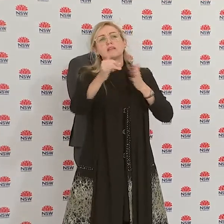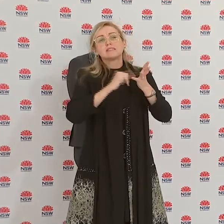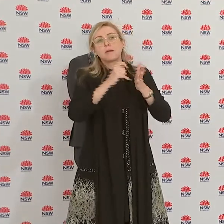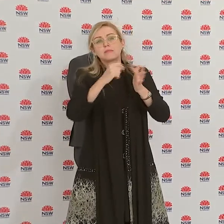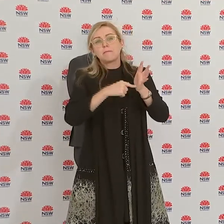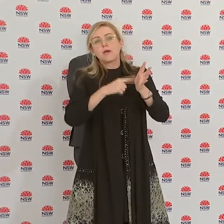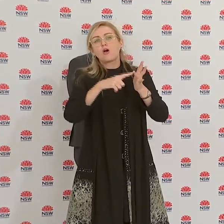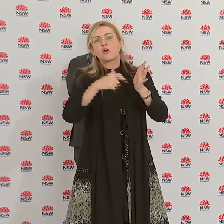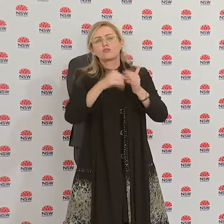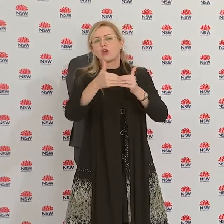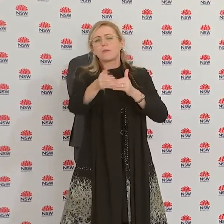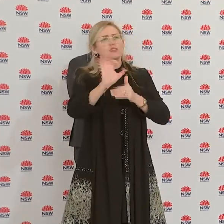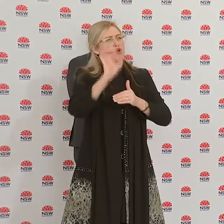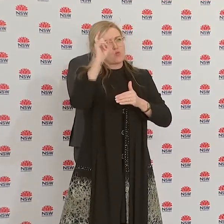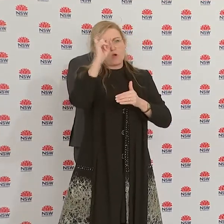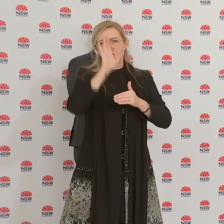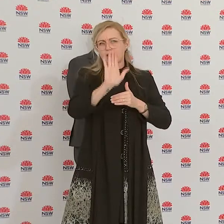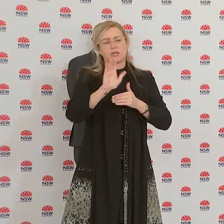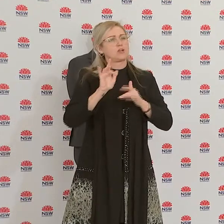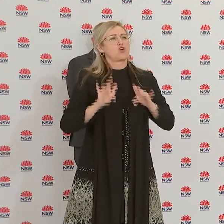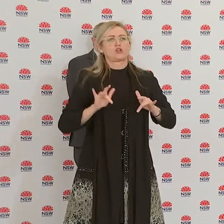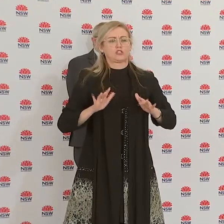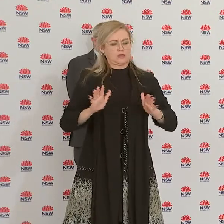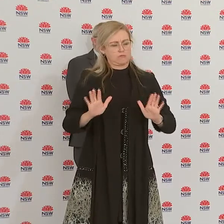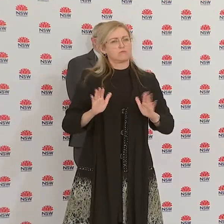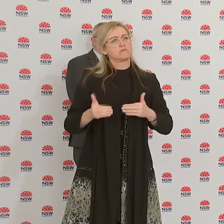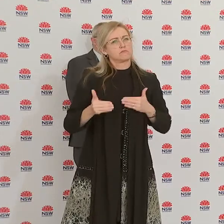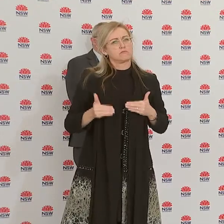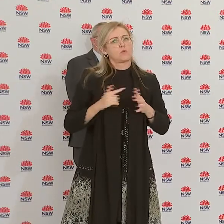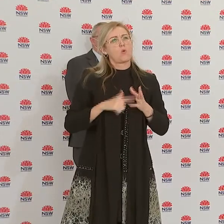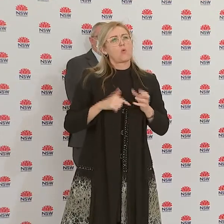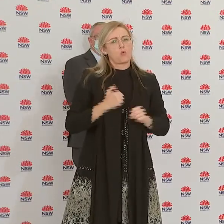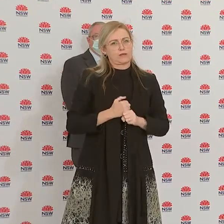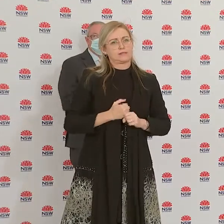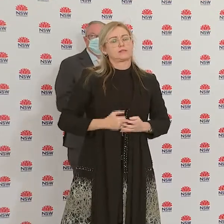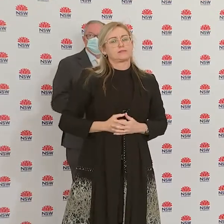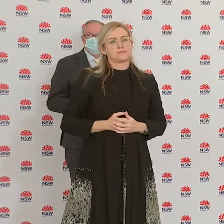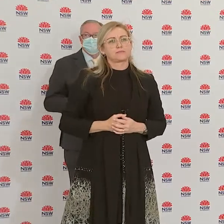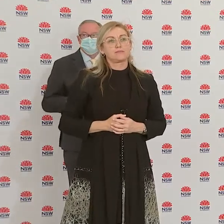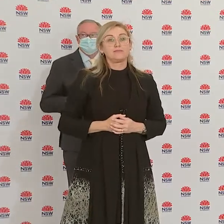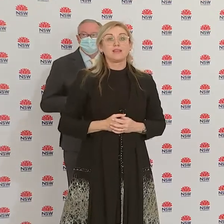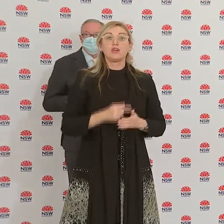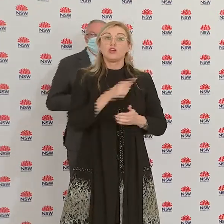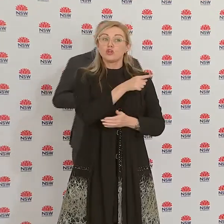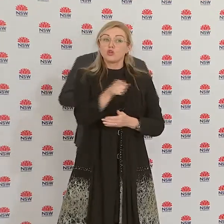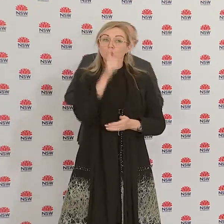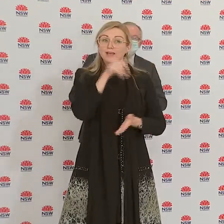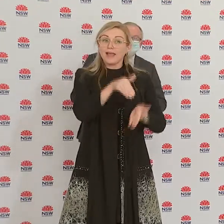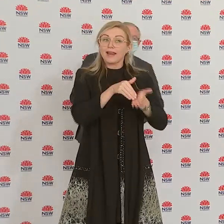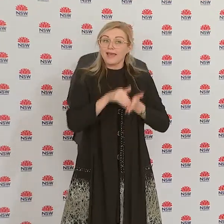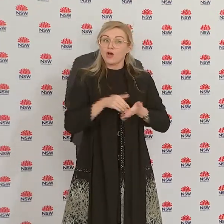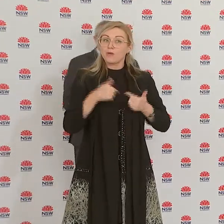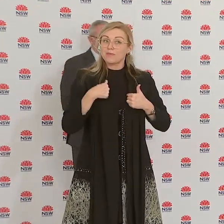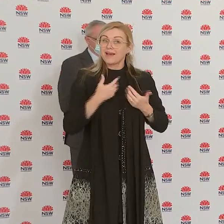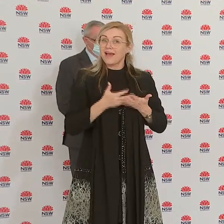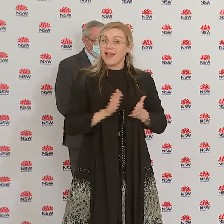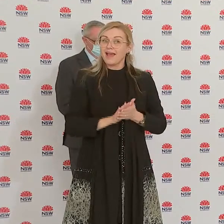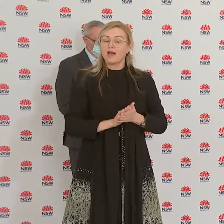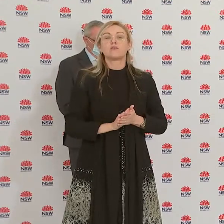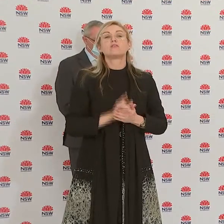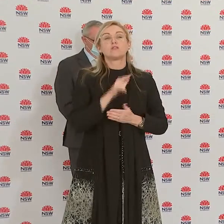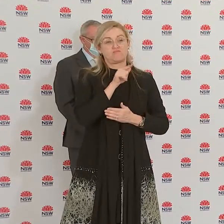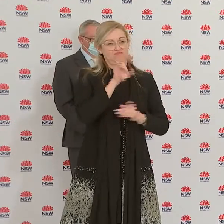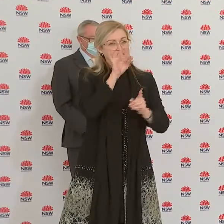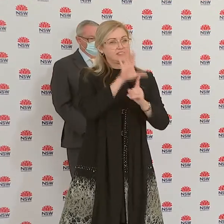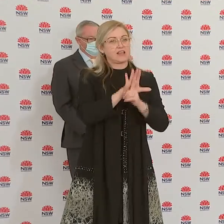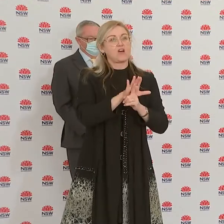But please know that what will assist us greatly is if people come forward and get vaccinated, especially those who are working in critical